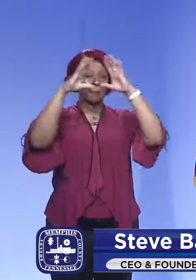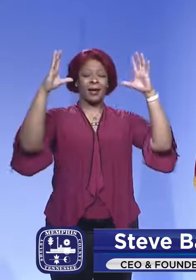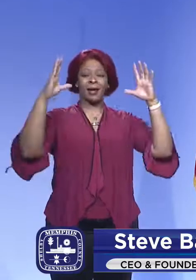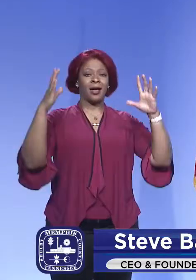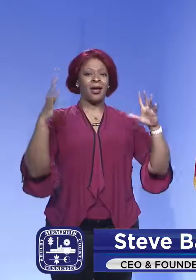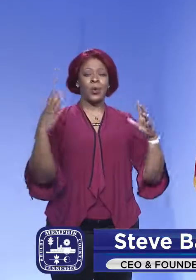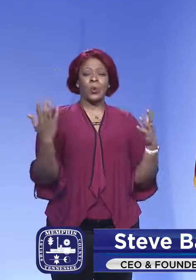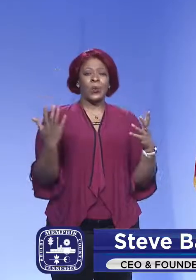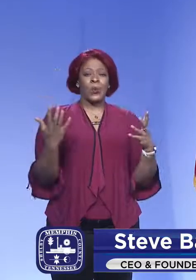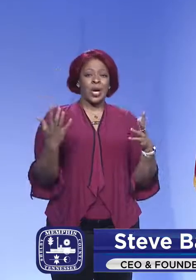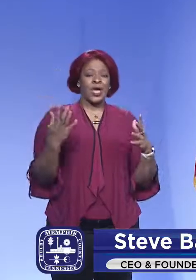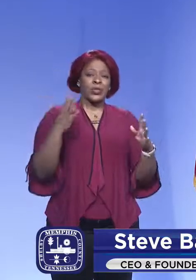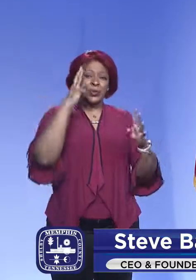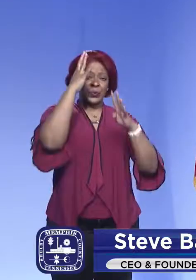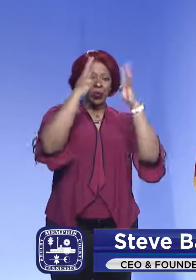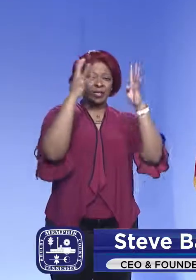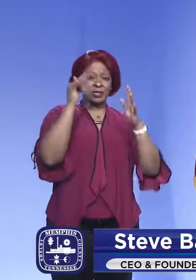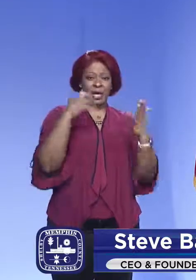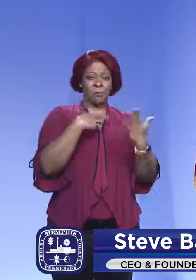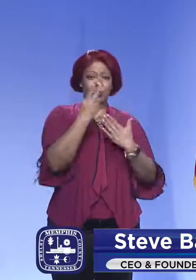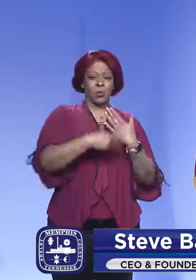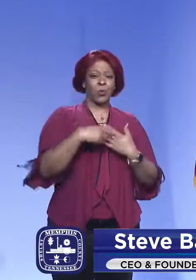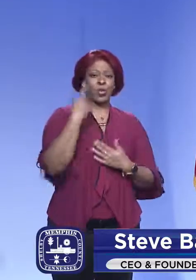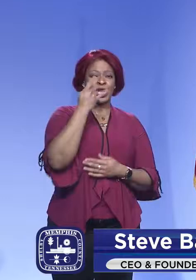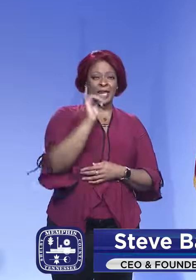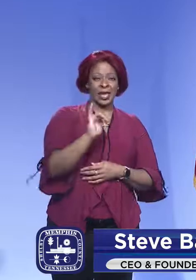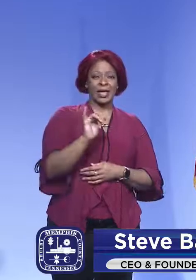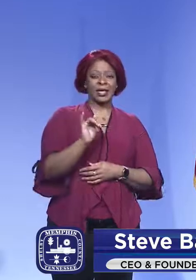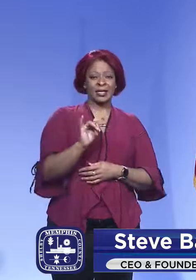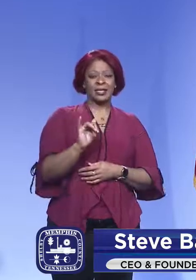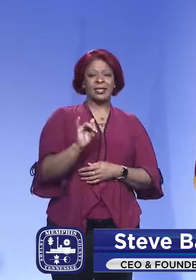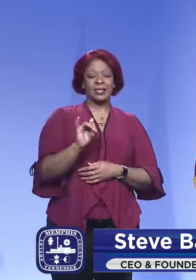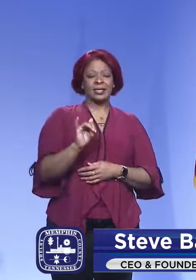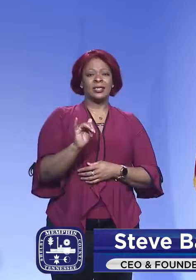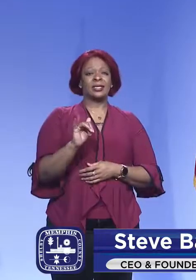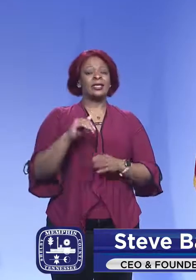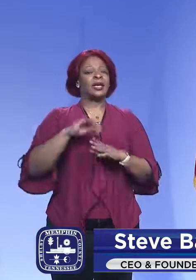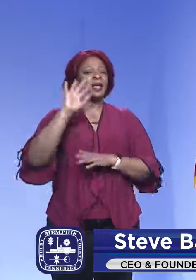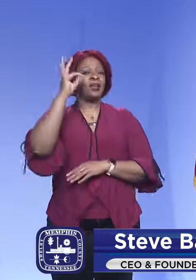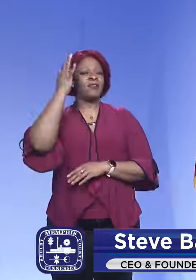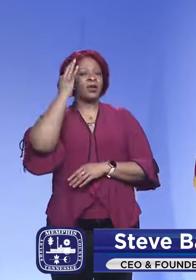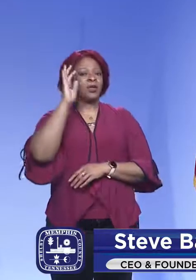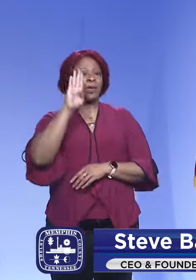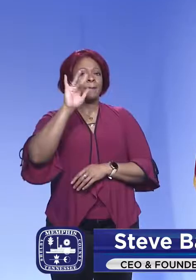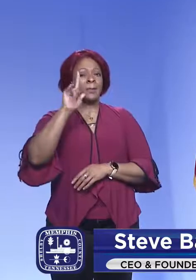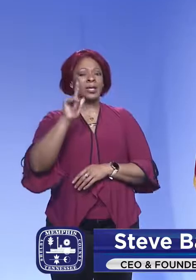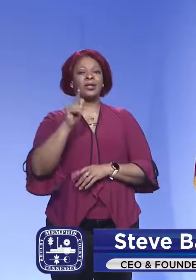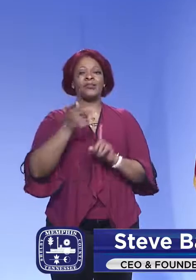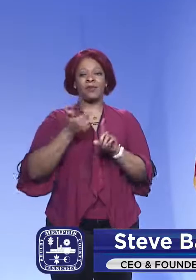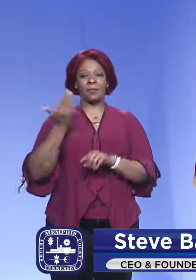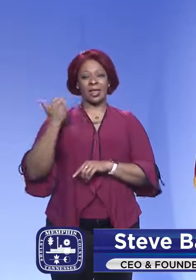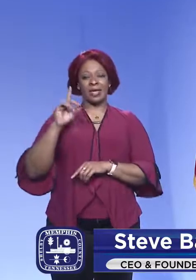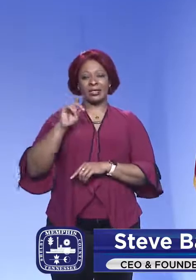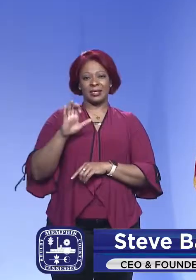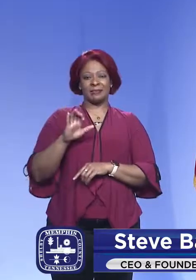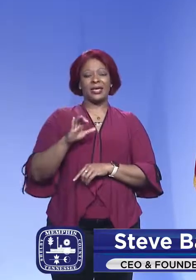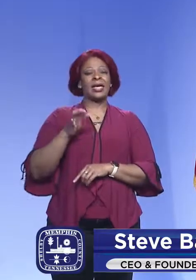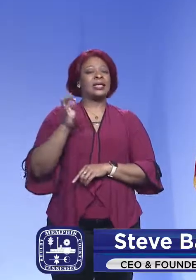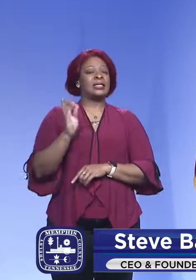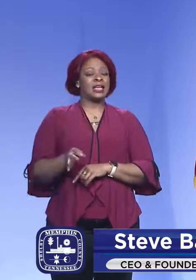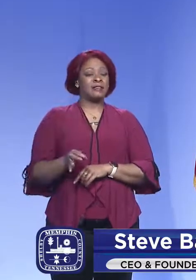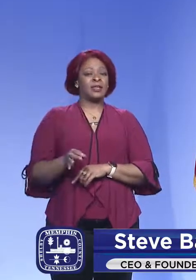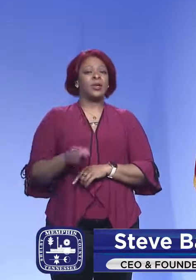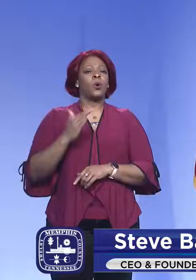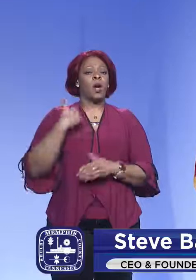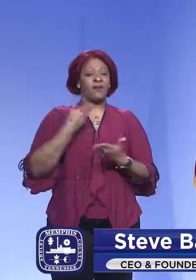The creation of the program in the federal bill in December definitely set